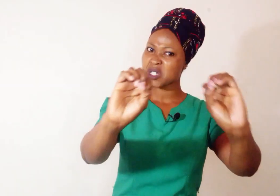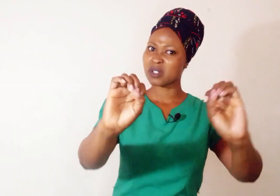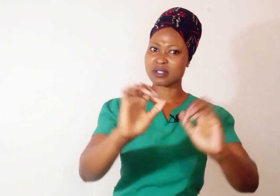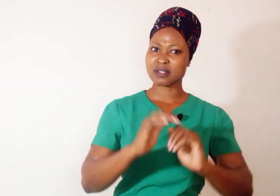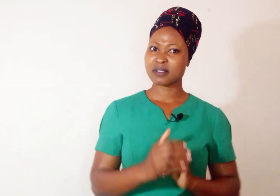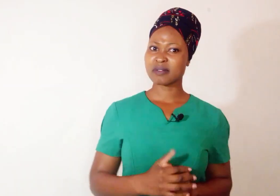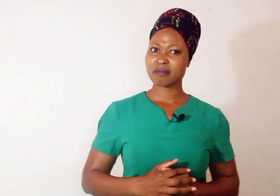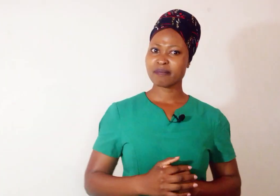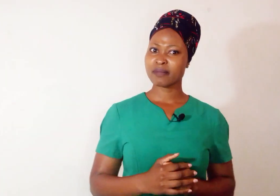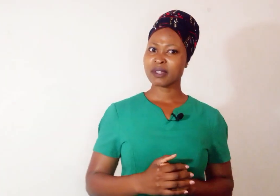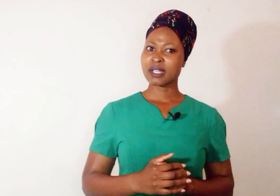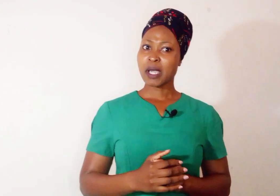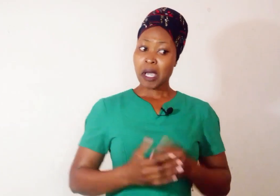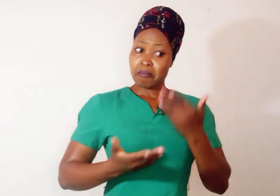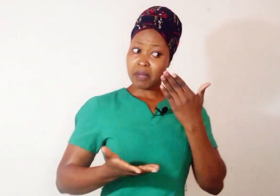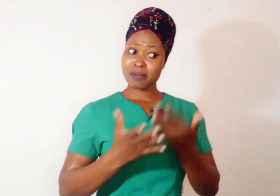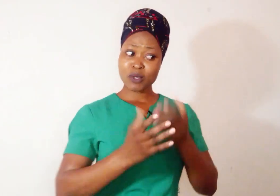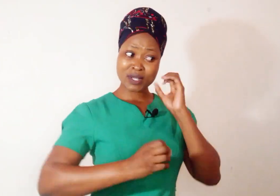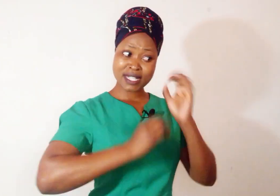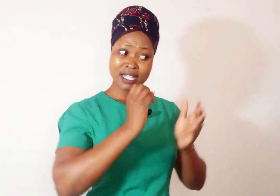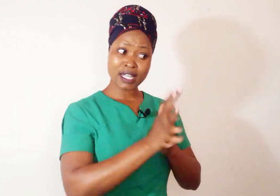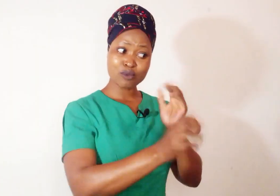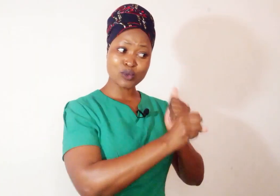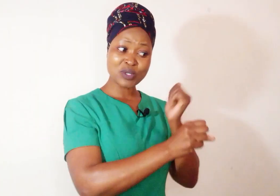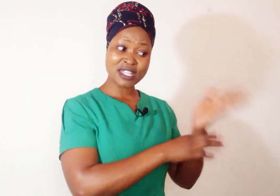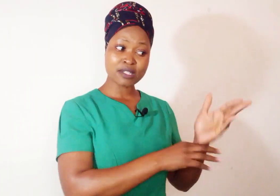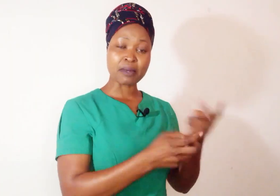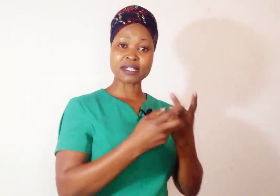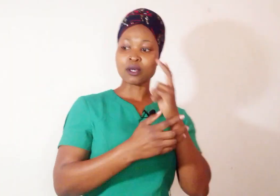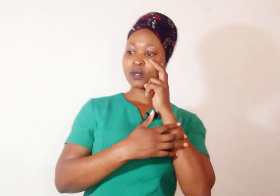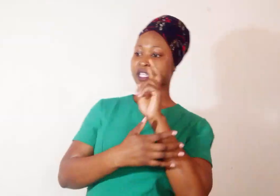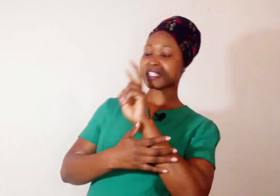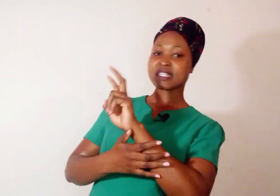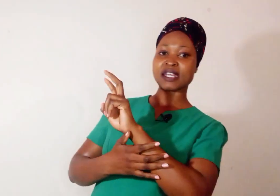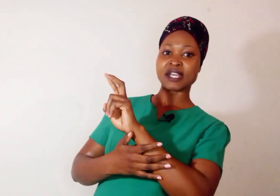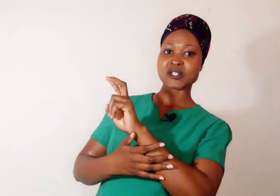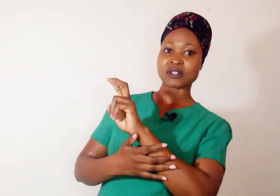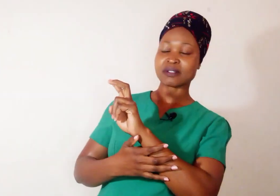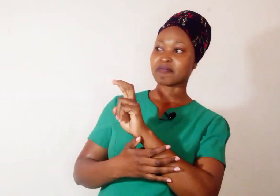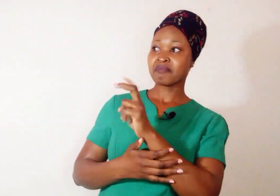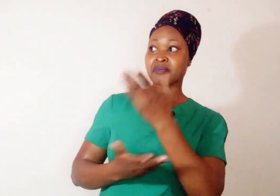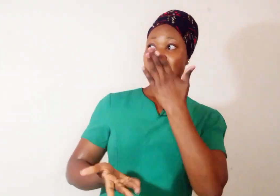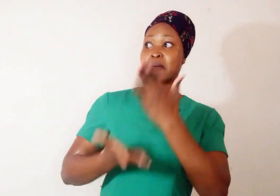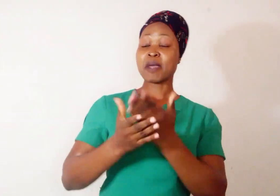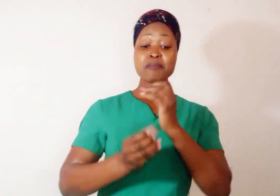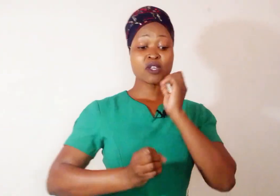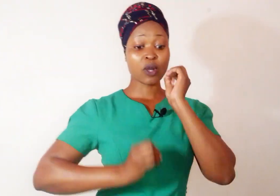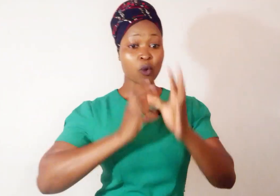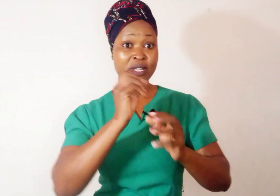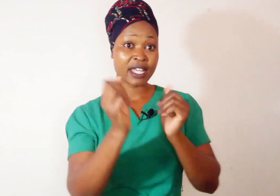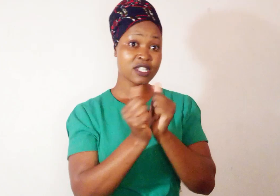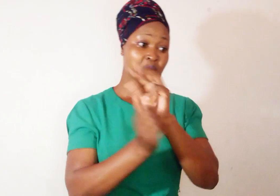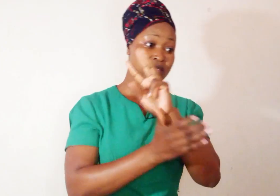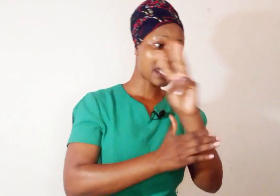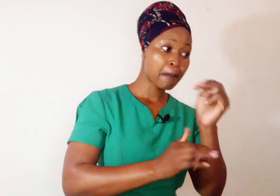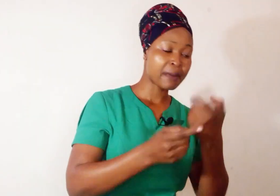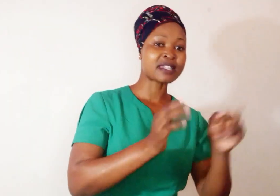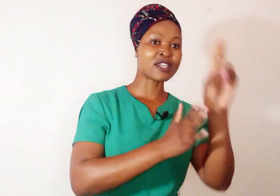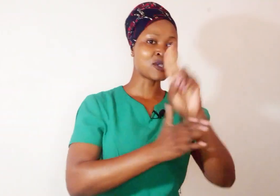attention. Maybe you are telling them to do this, but they're looking this direction. Maybe you are communicating with them, but they're